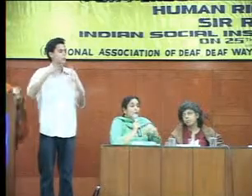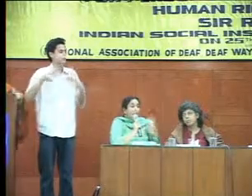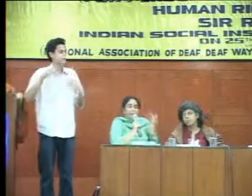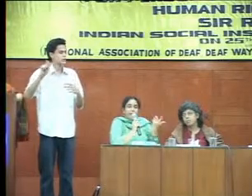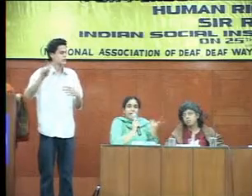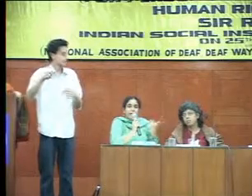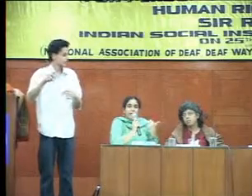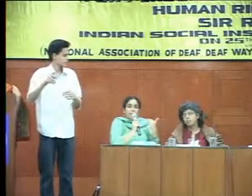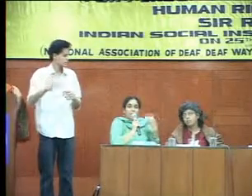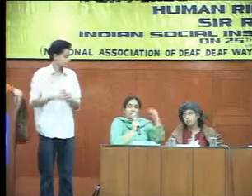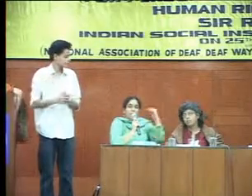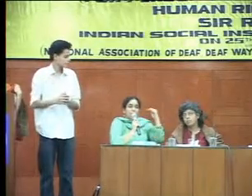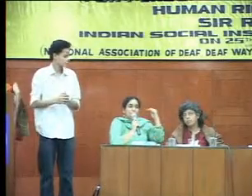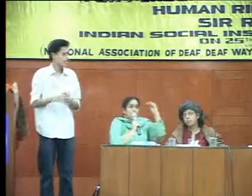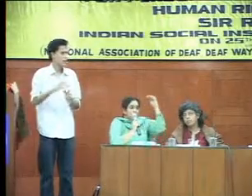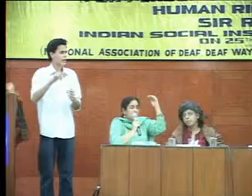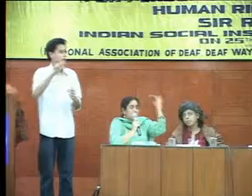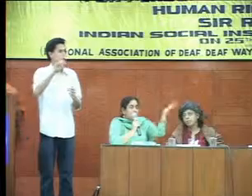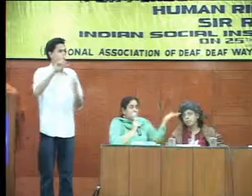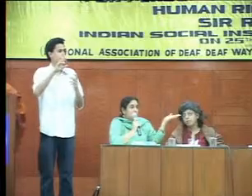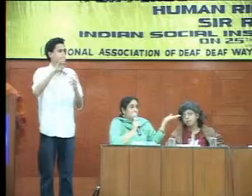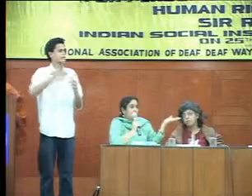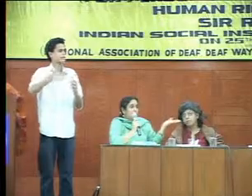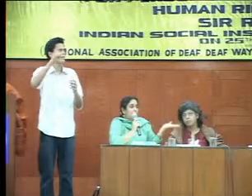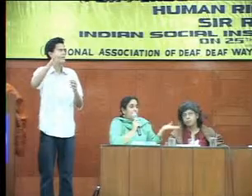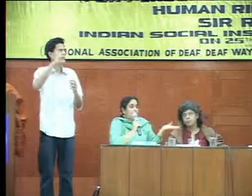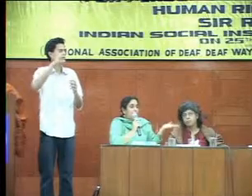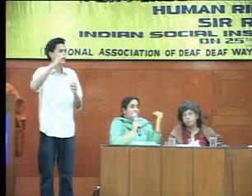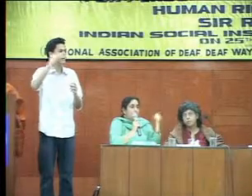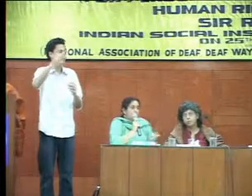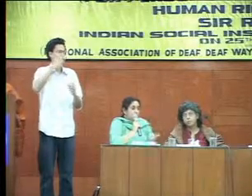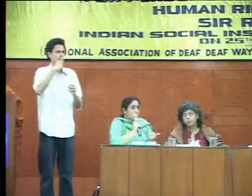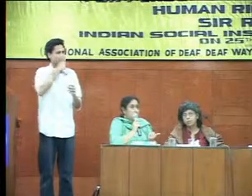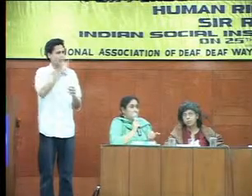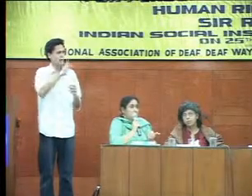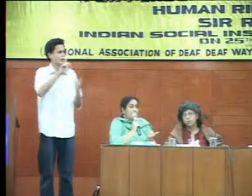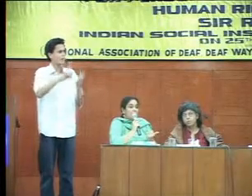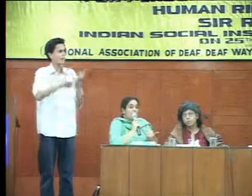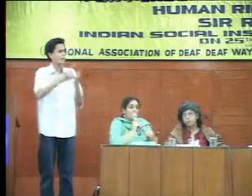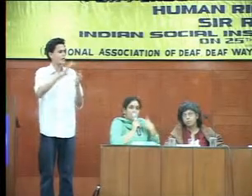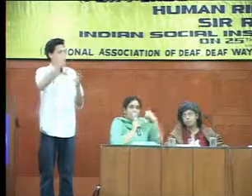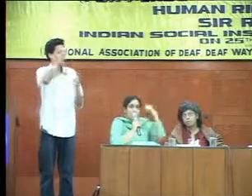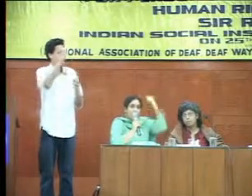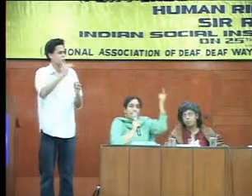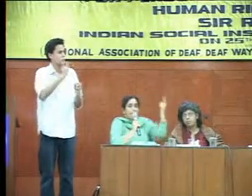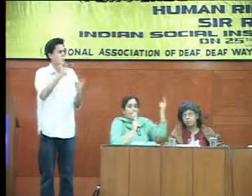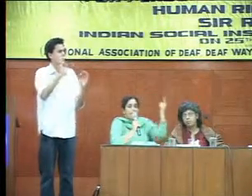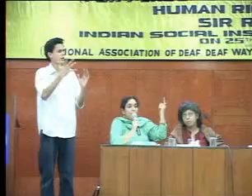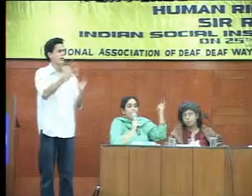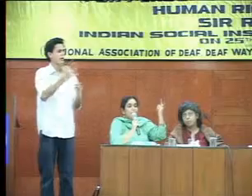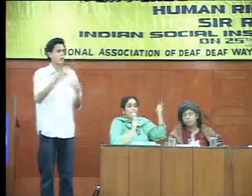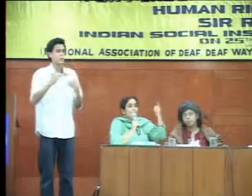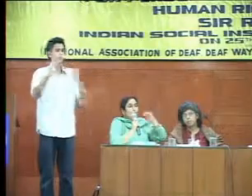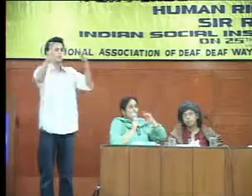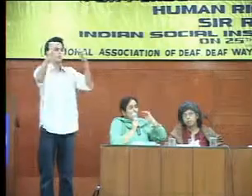judge. Should we, and the level of chief commissioner, the way we have seen, comes down. They are not able to take